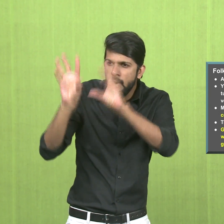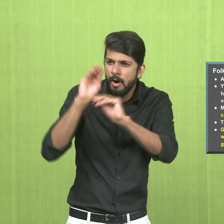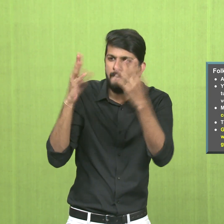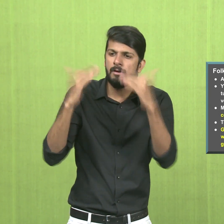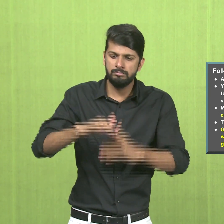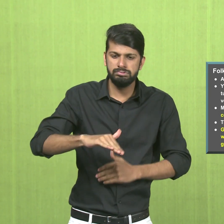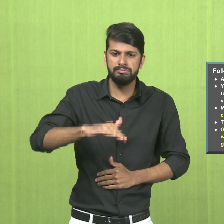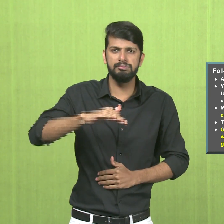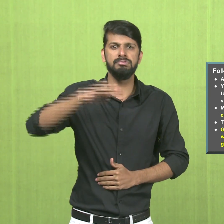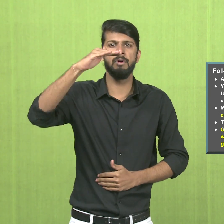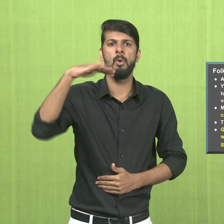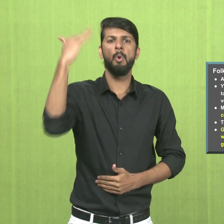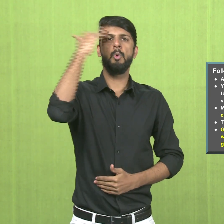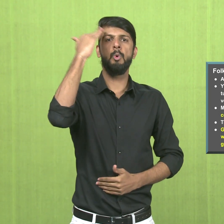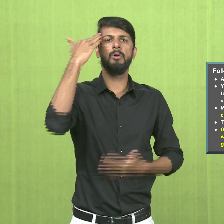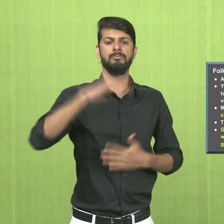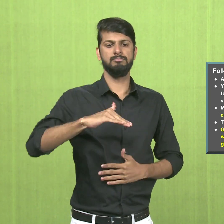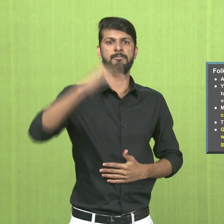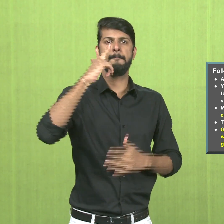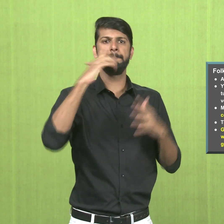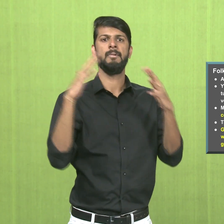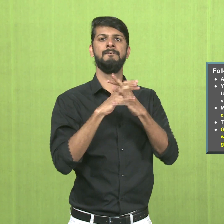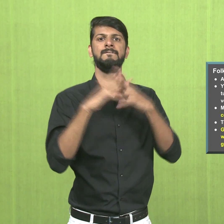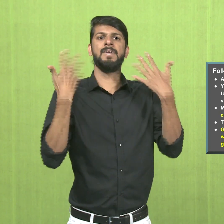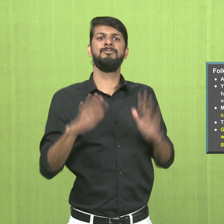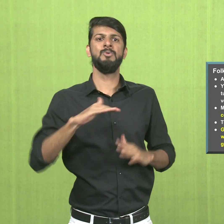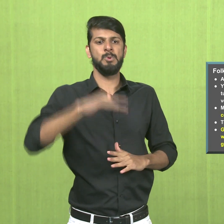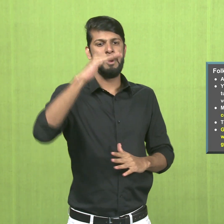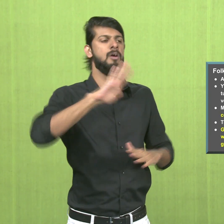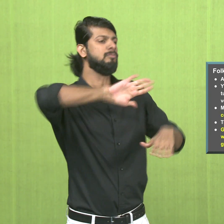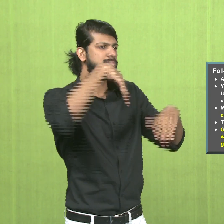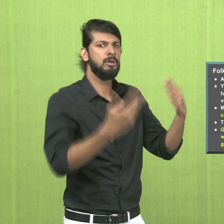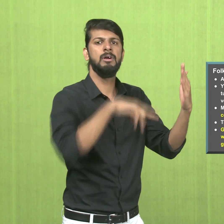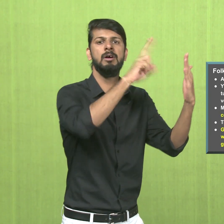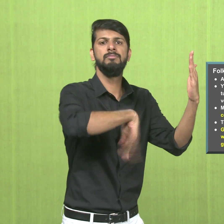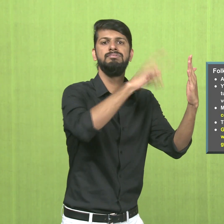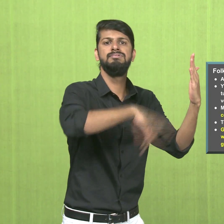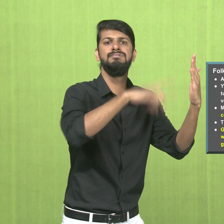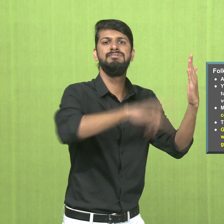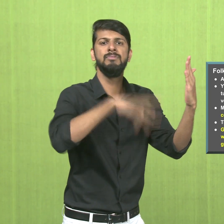women and then pass the skill and craft on to the next generation of girls.